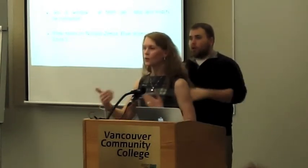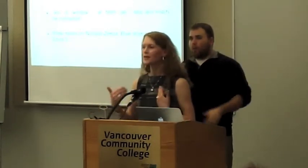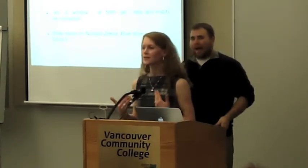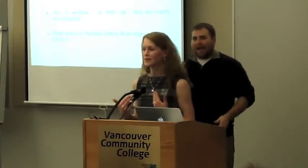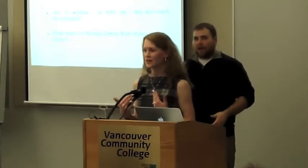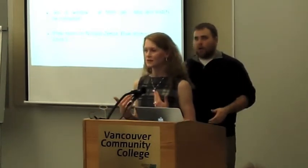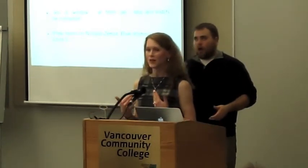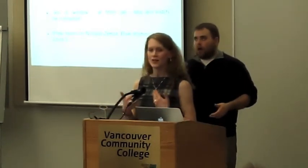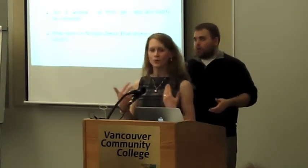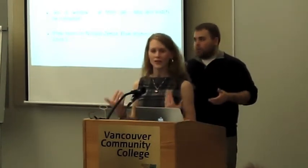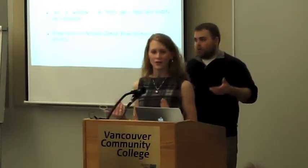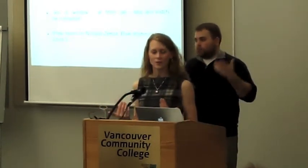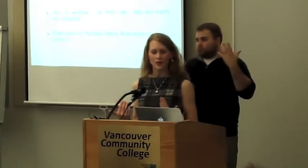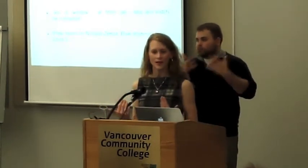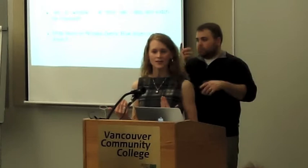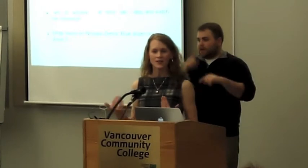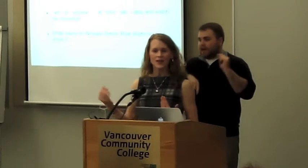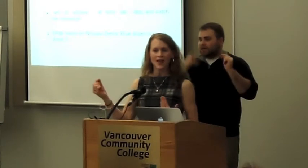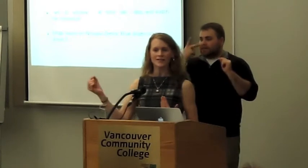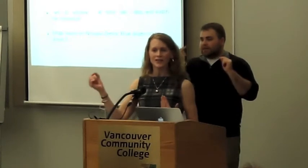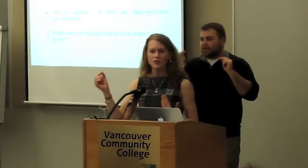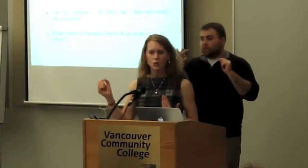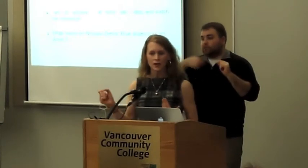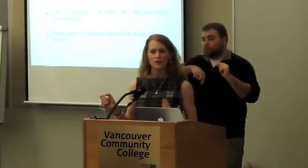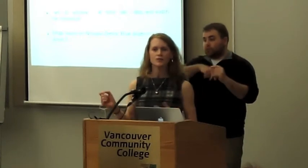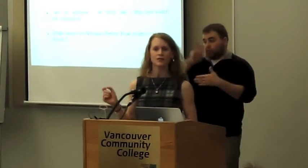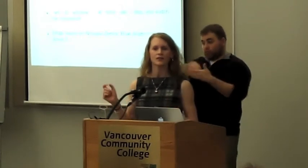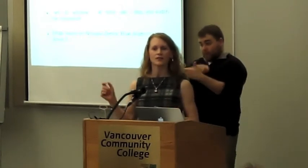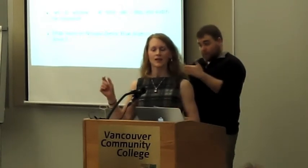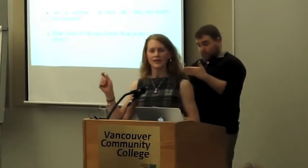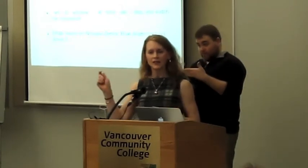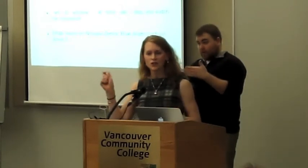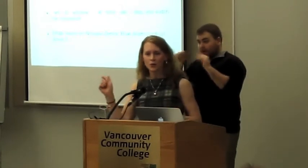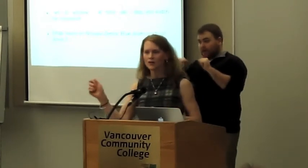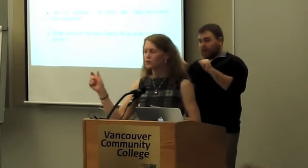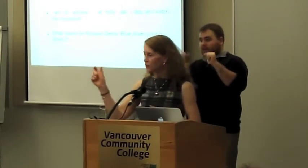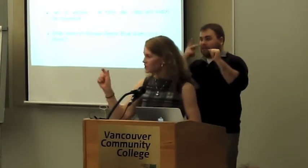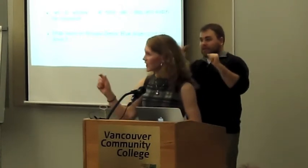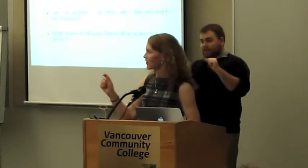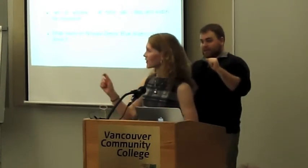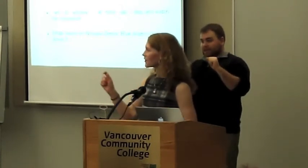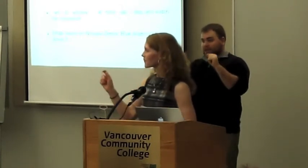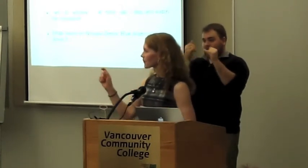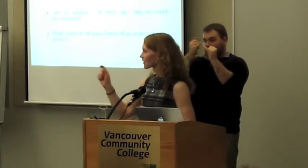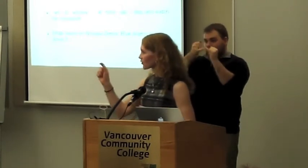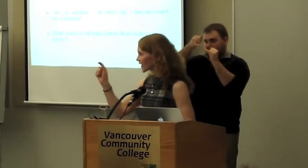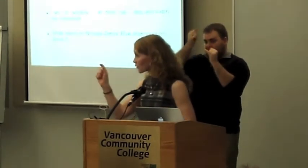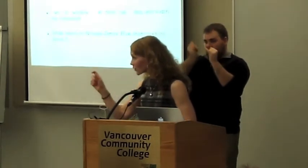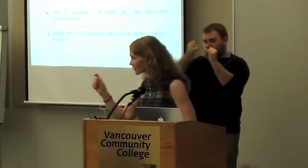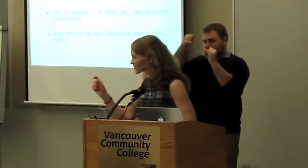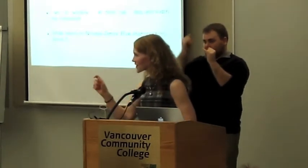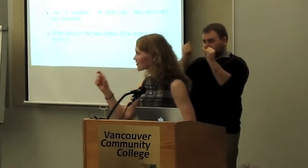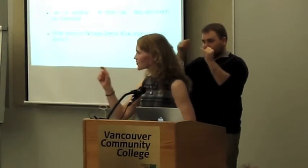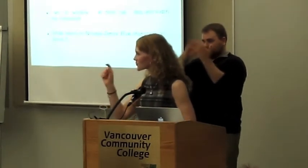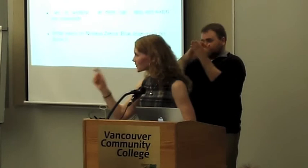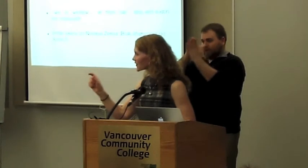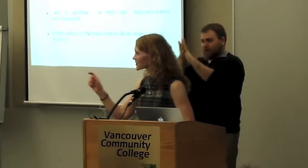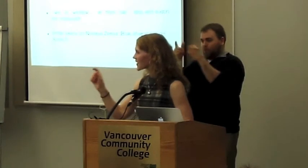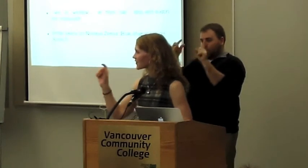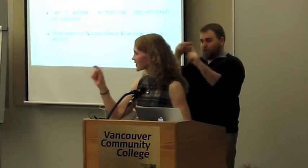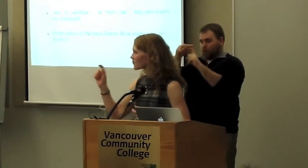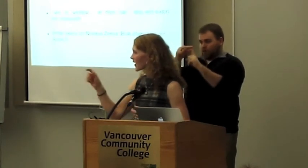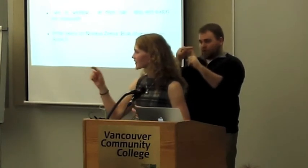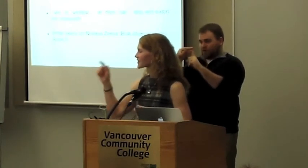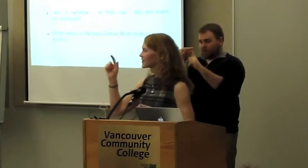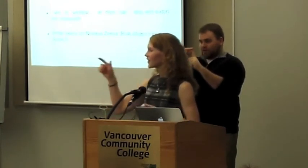behavior. We see it, because we're literate beings, as little squiggles, and little squiggles grouped together create words. And those